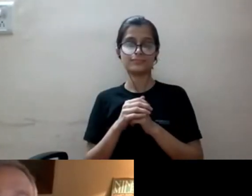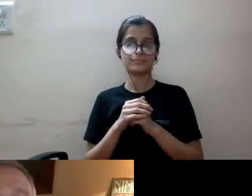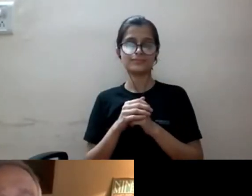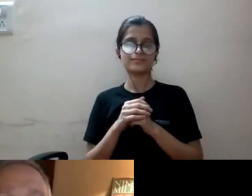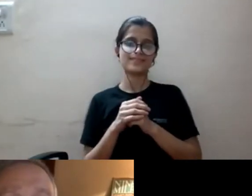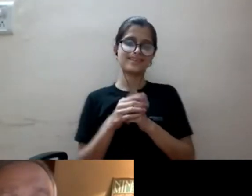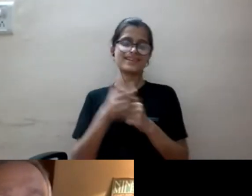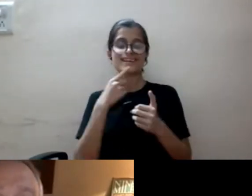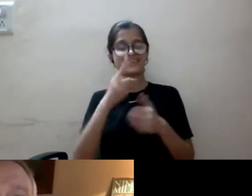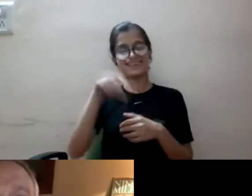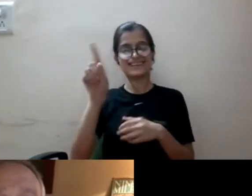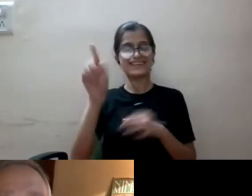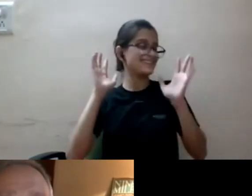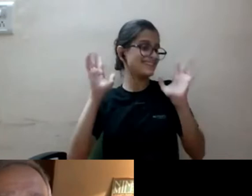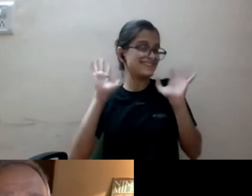That's exactly right.